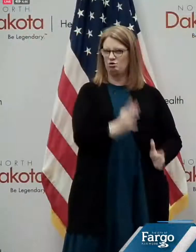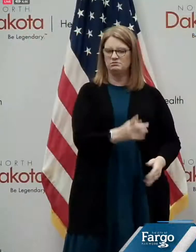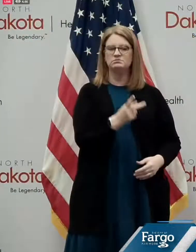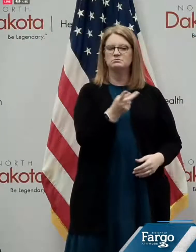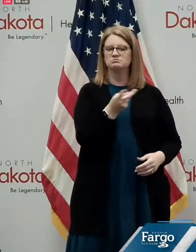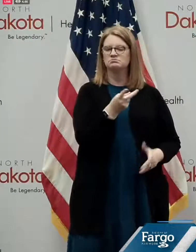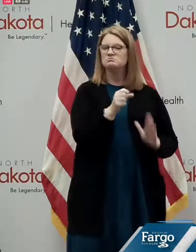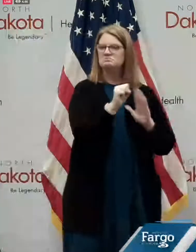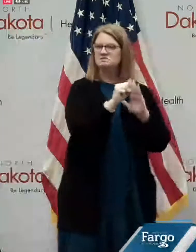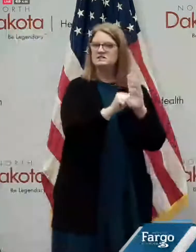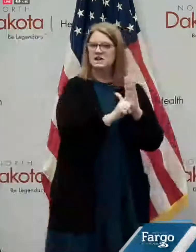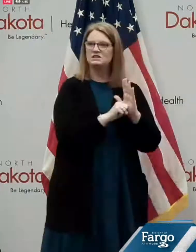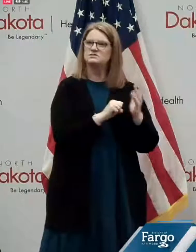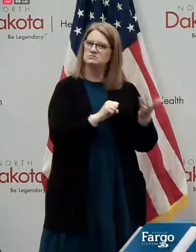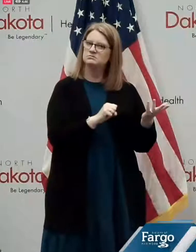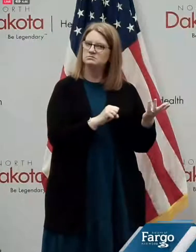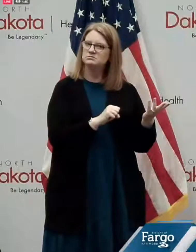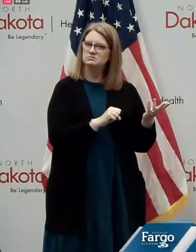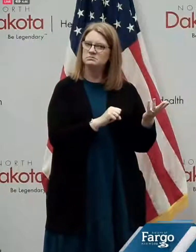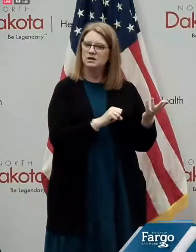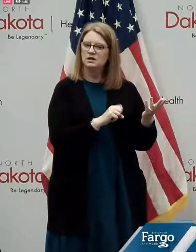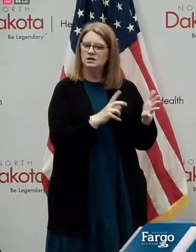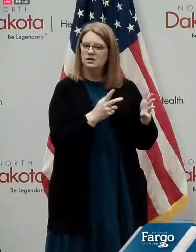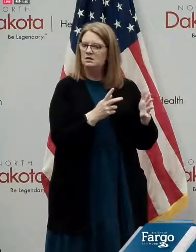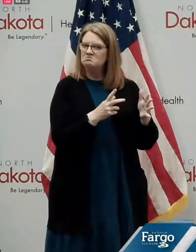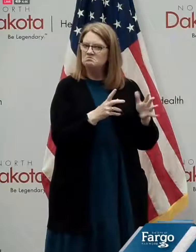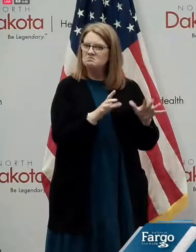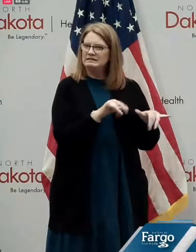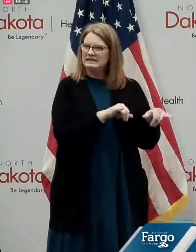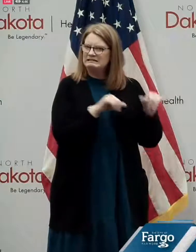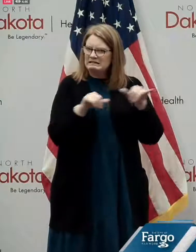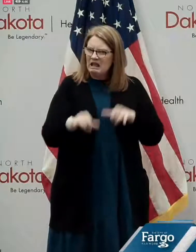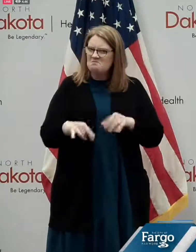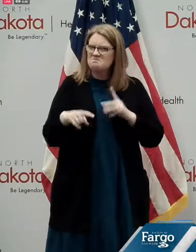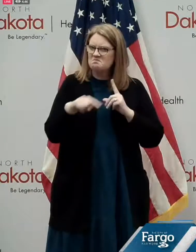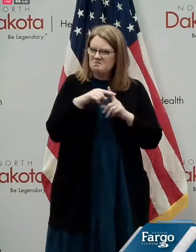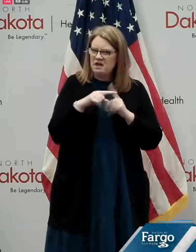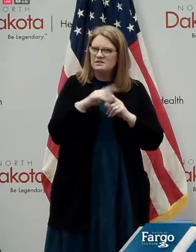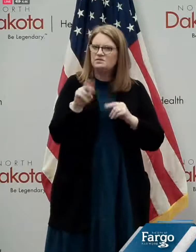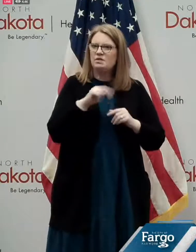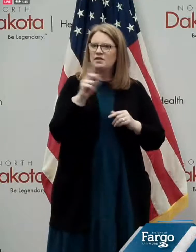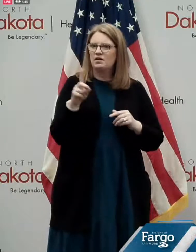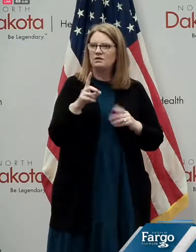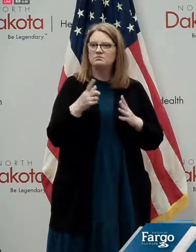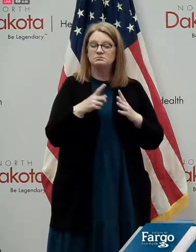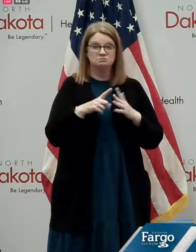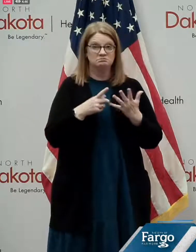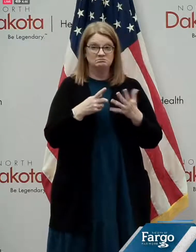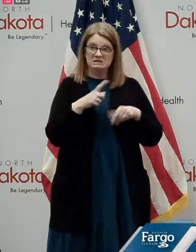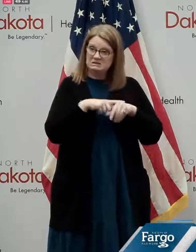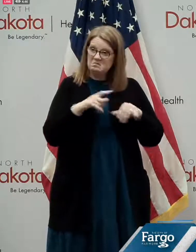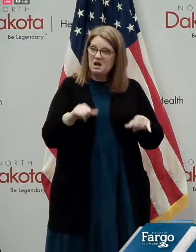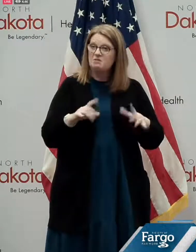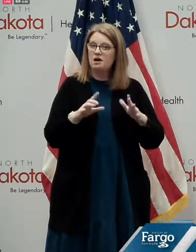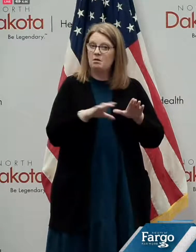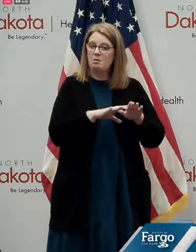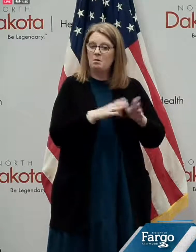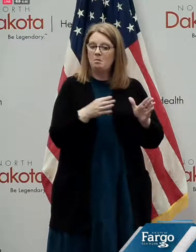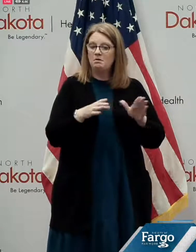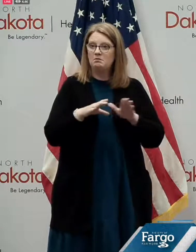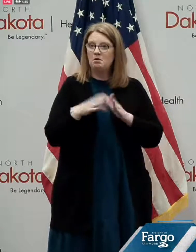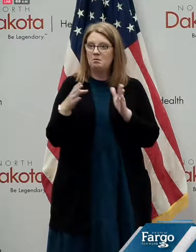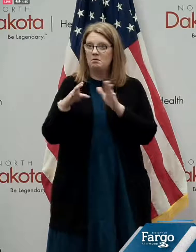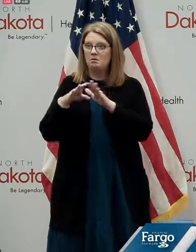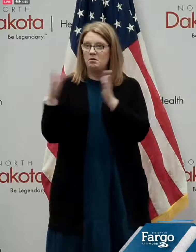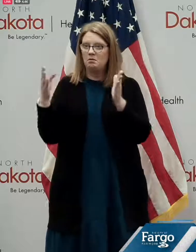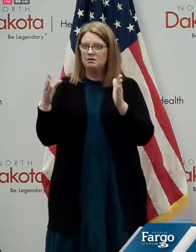were on a similar positive trajectory as North Dakota. We all began opening up at similar times, and then what's